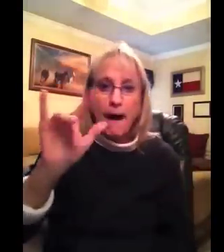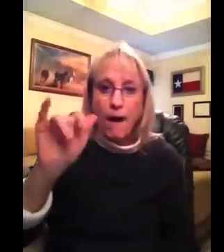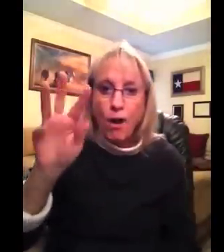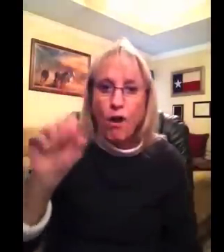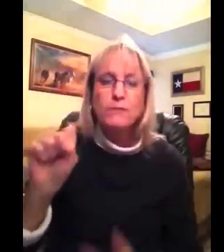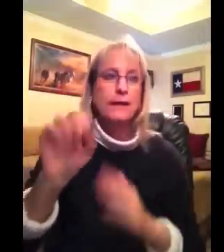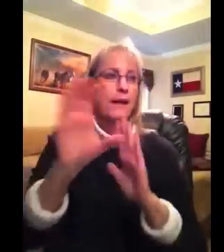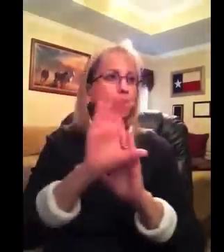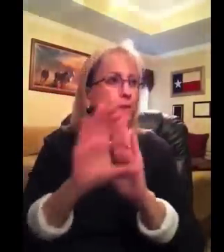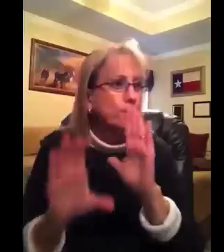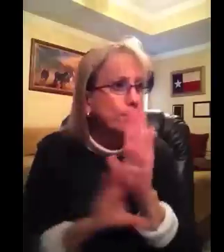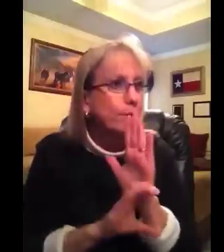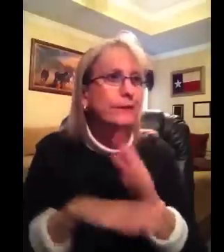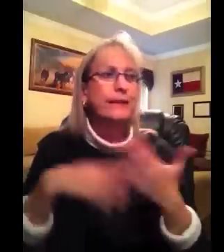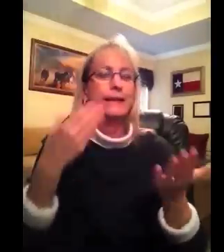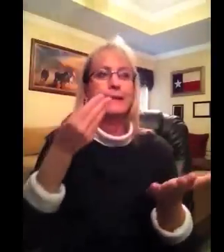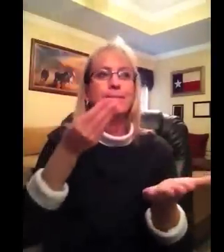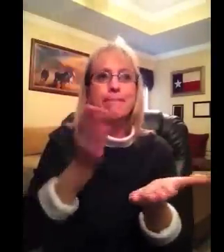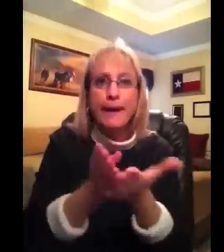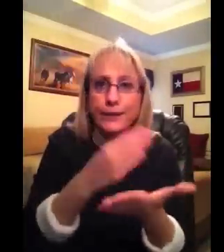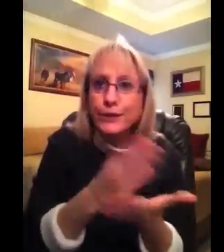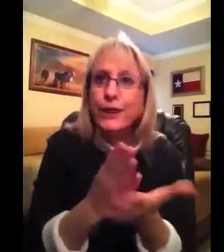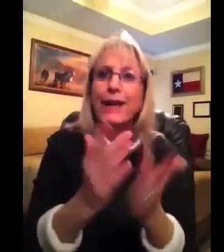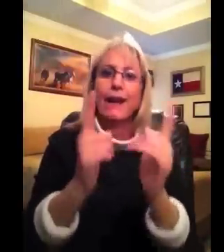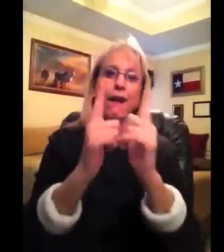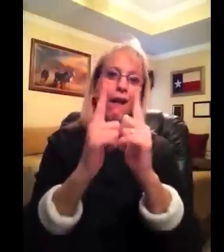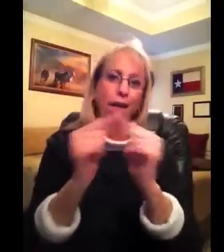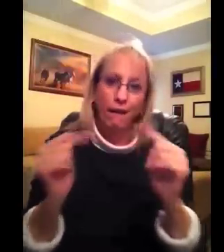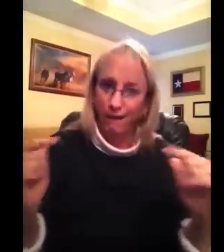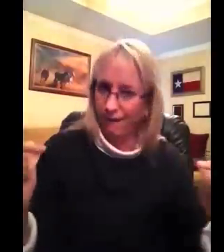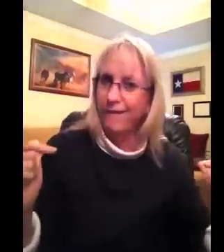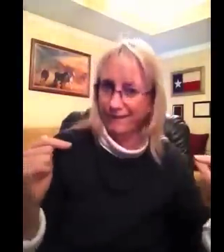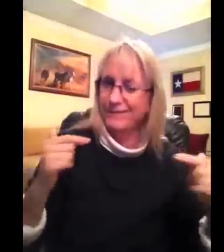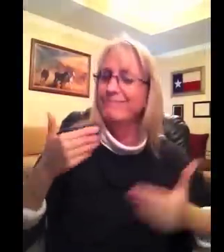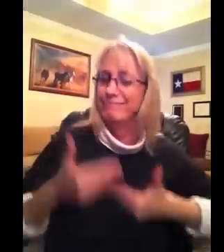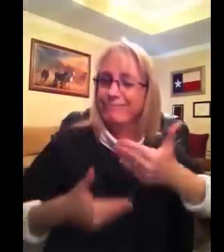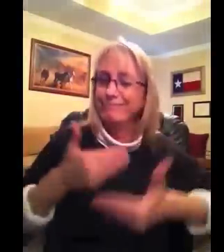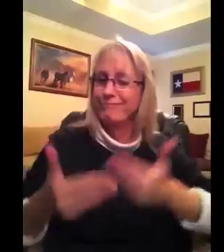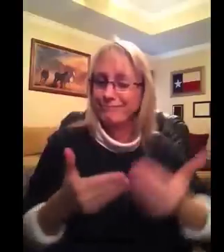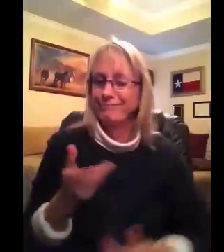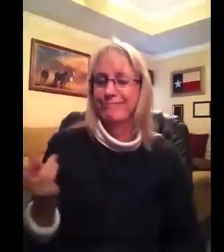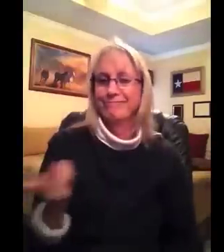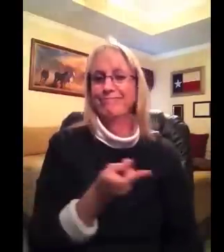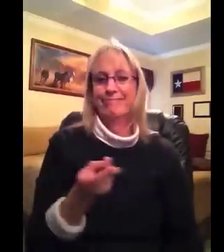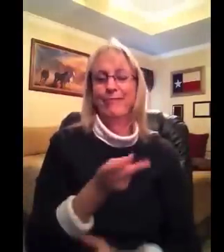like bylaws, constitution, the budget, and other pertinent issues.